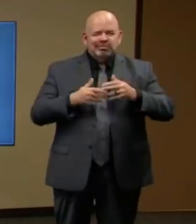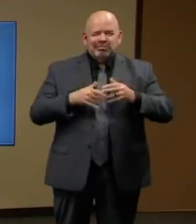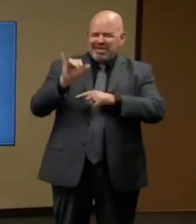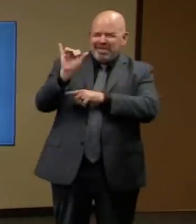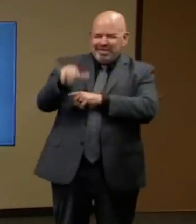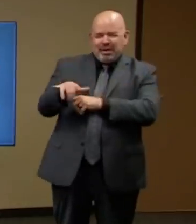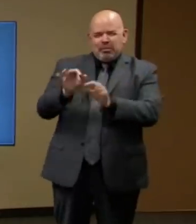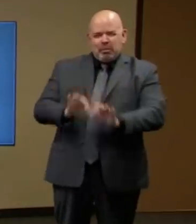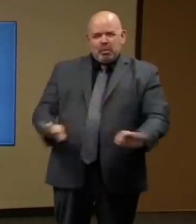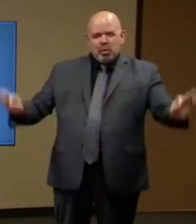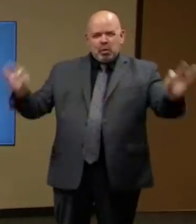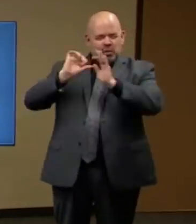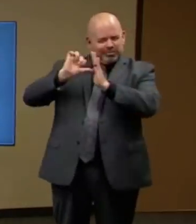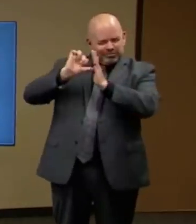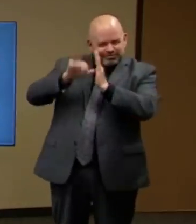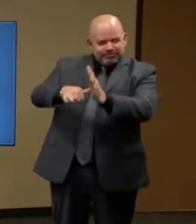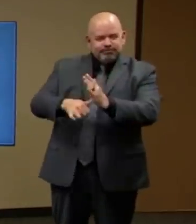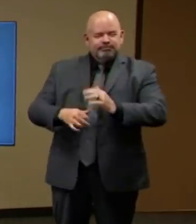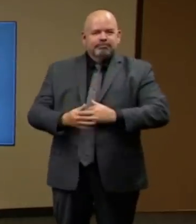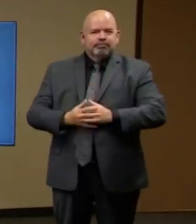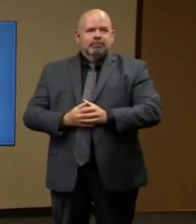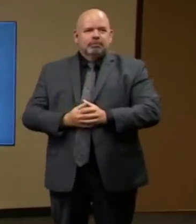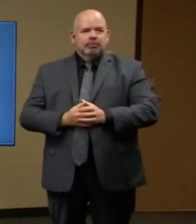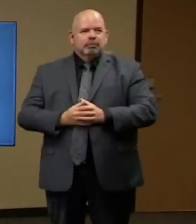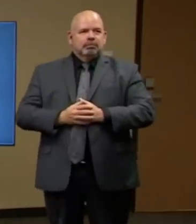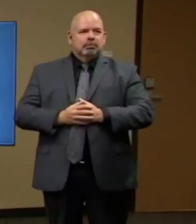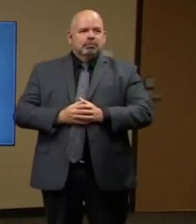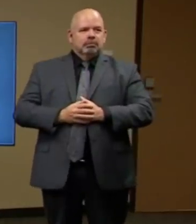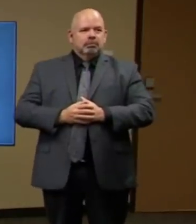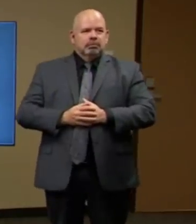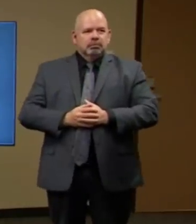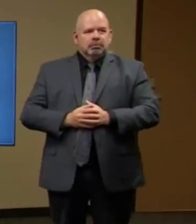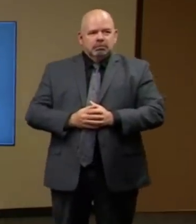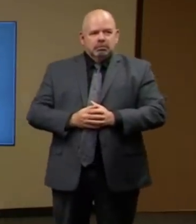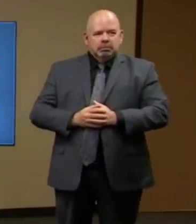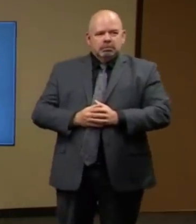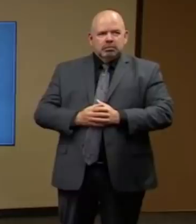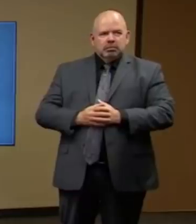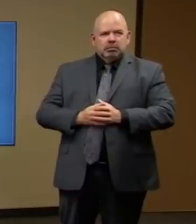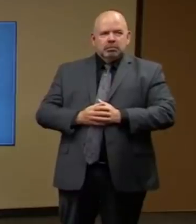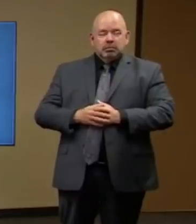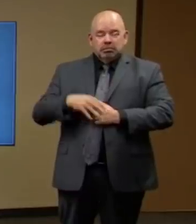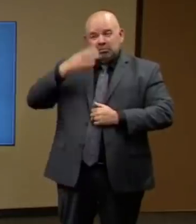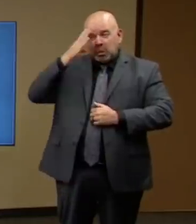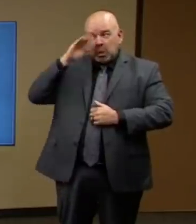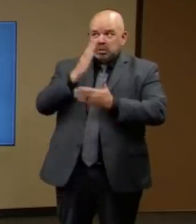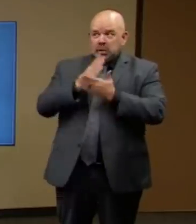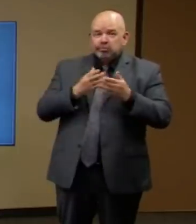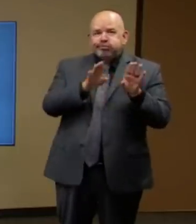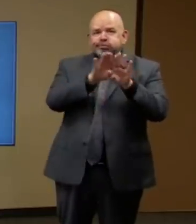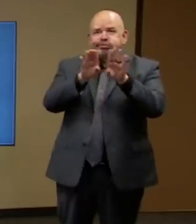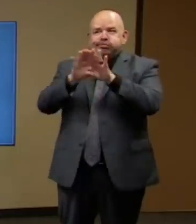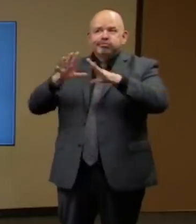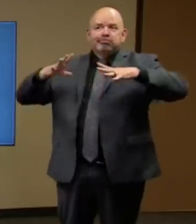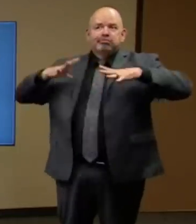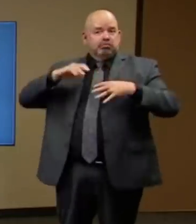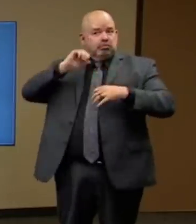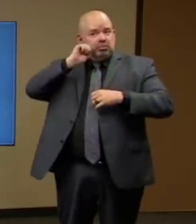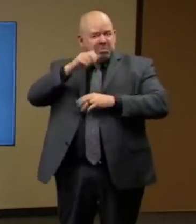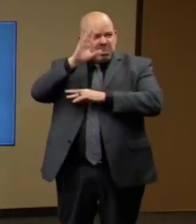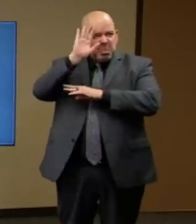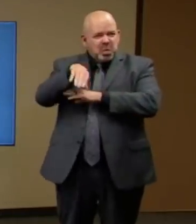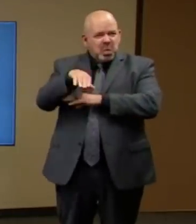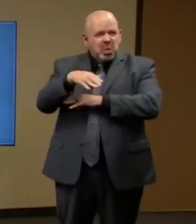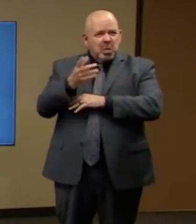sites. Tomorrow is a holiday for most people, but you know, you're off from work, but our test sites are